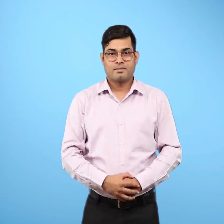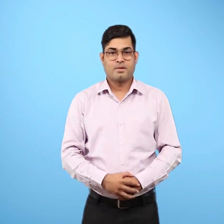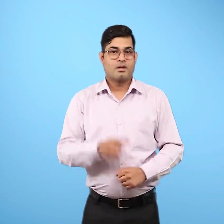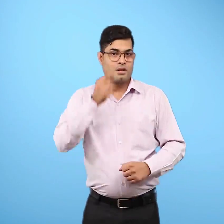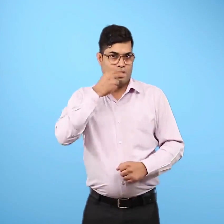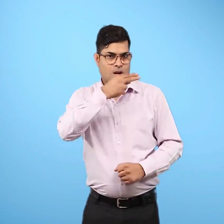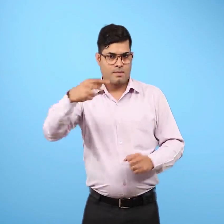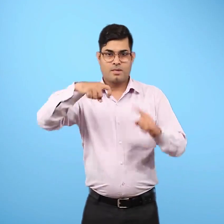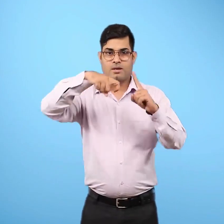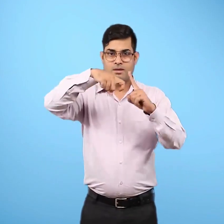Karunya.